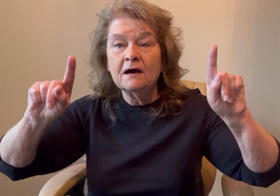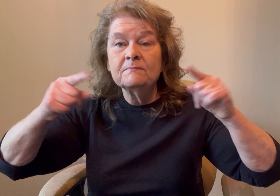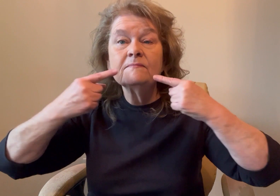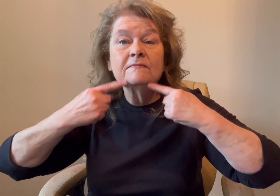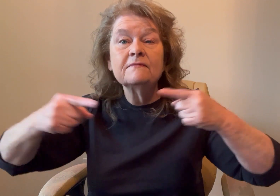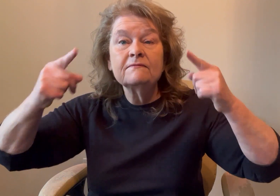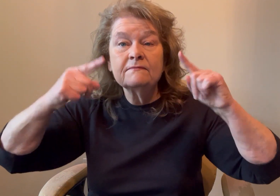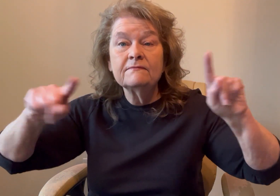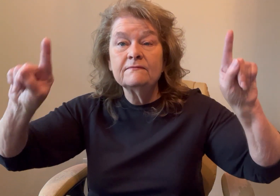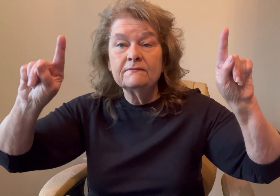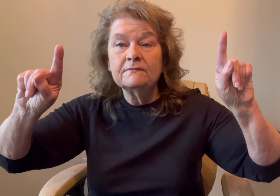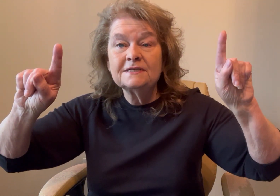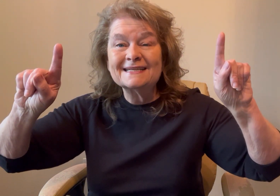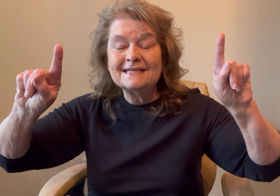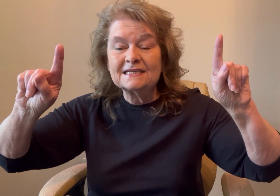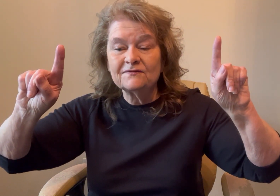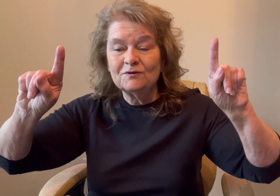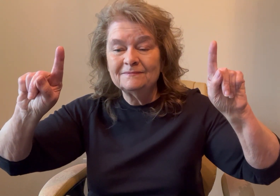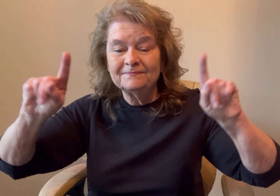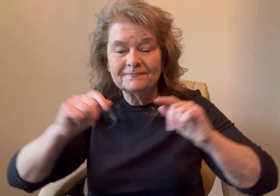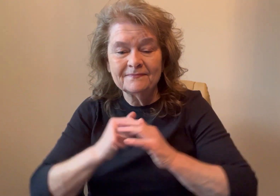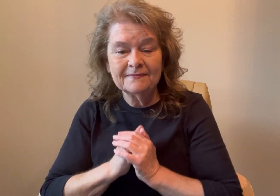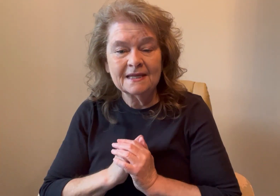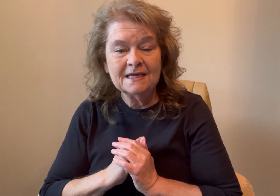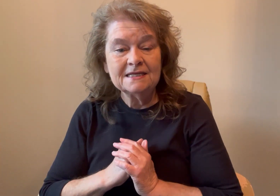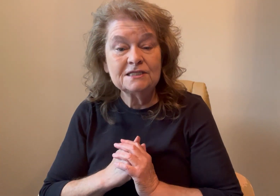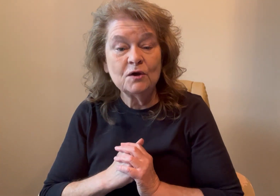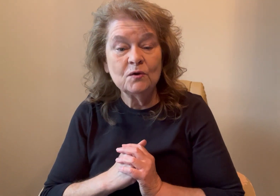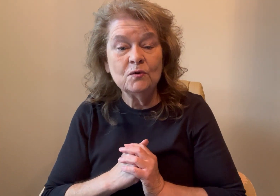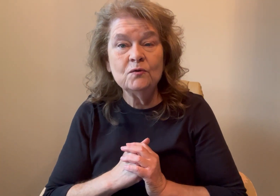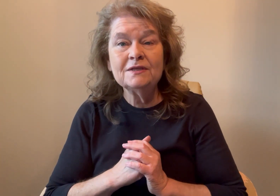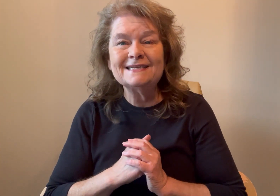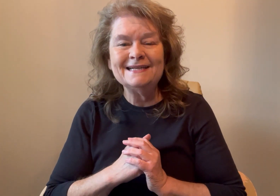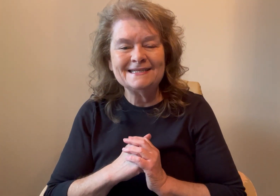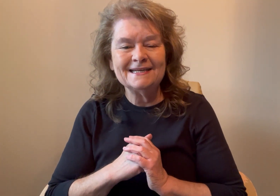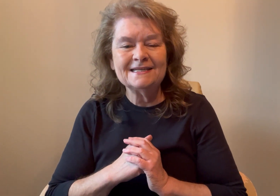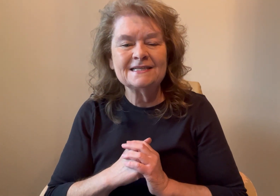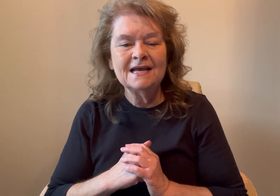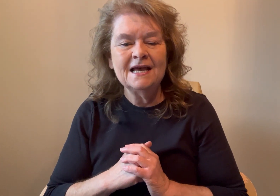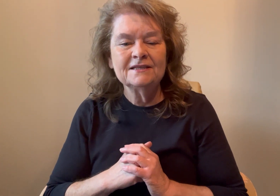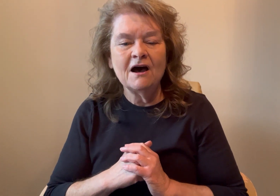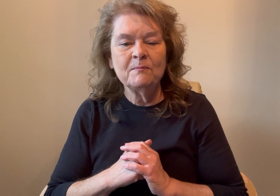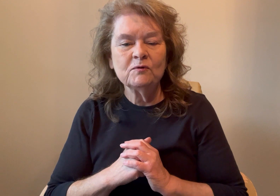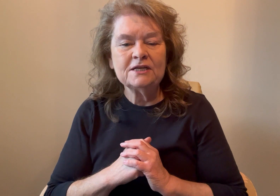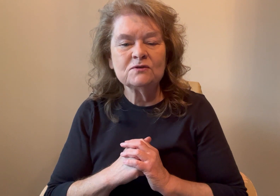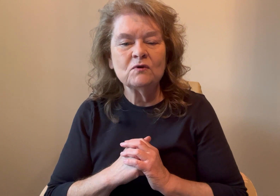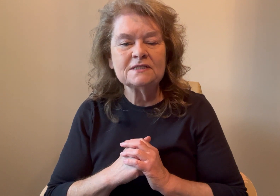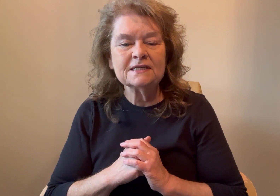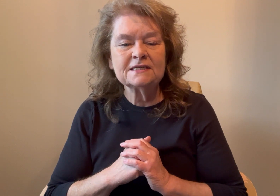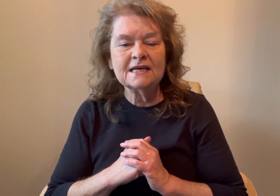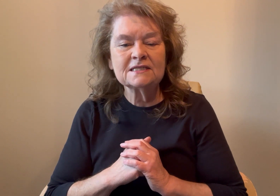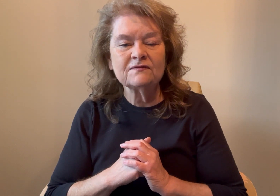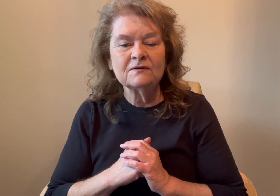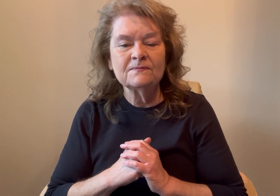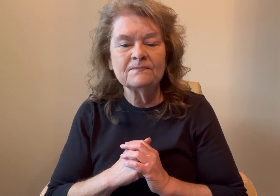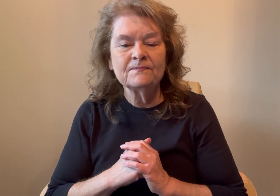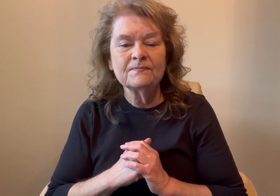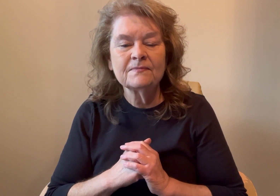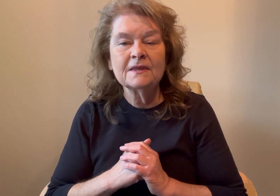up. Successful. So the sentence is, the operation was successful.